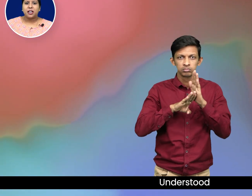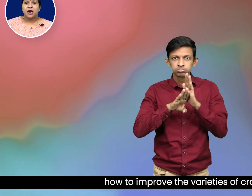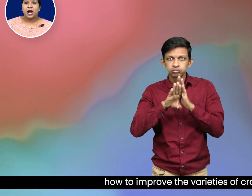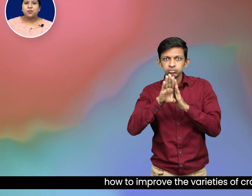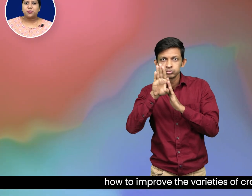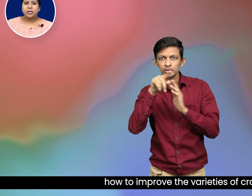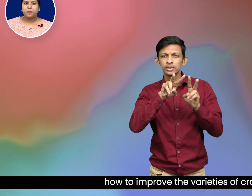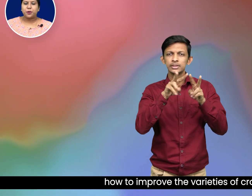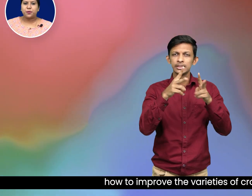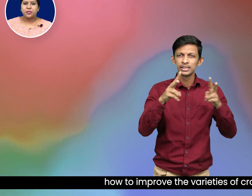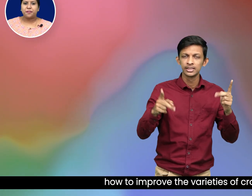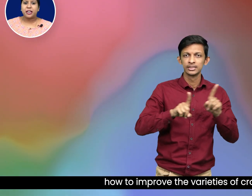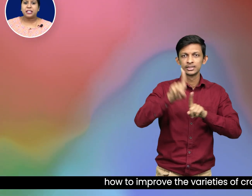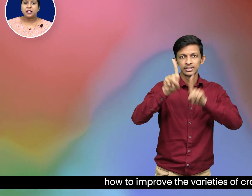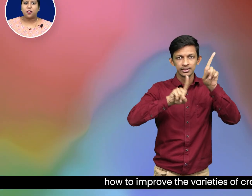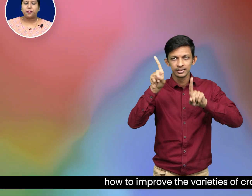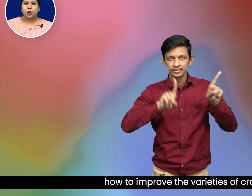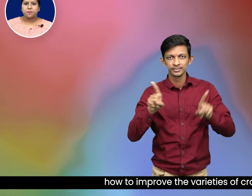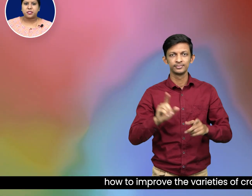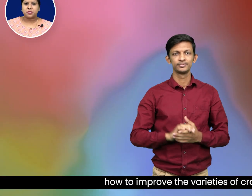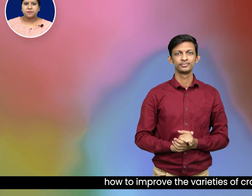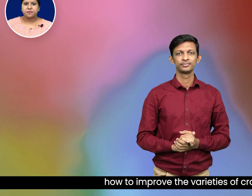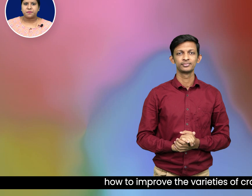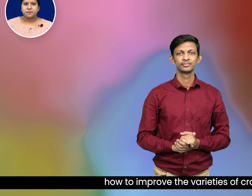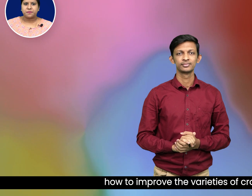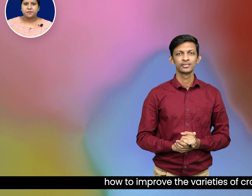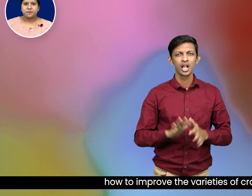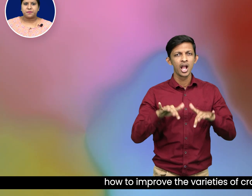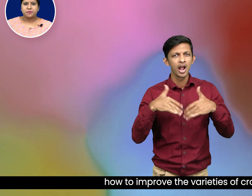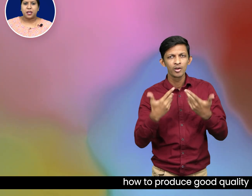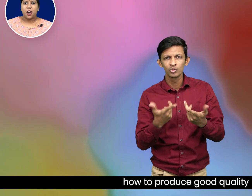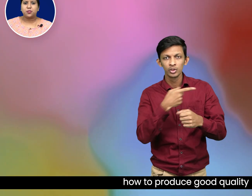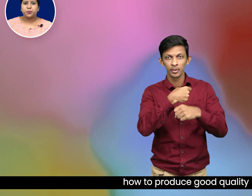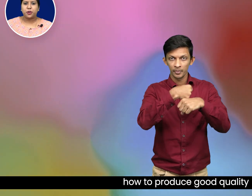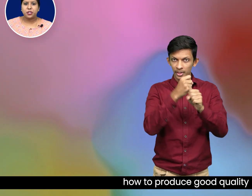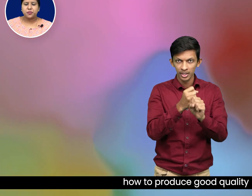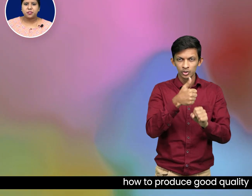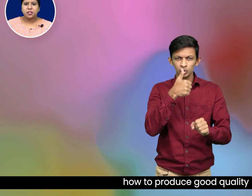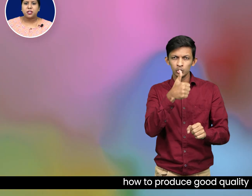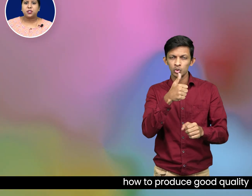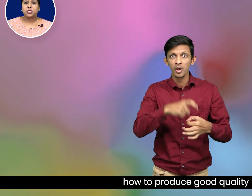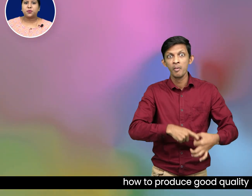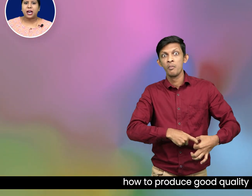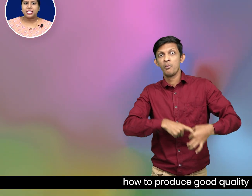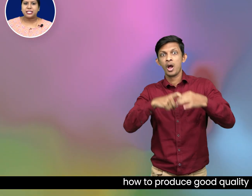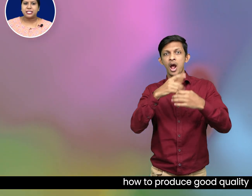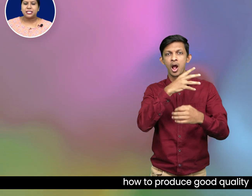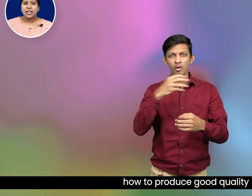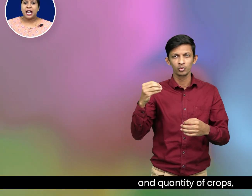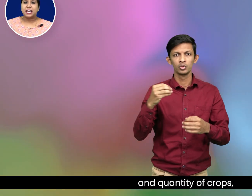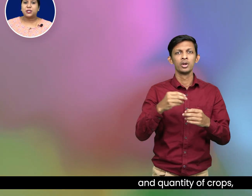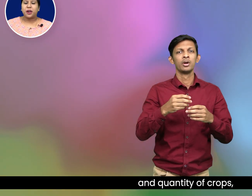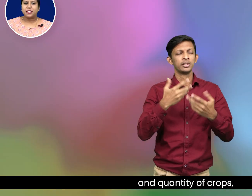Understood how to improve the variety of crops, how to produce good